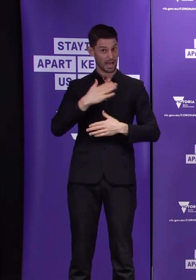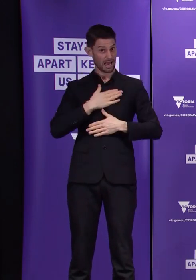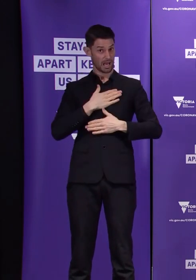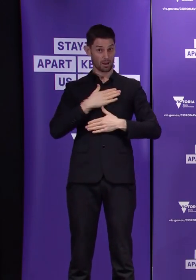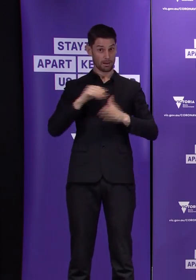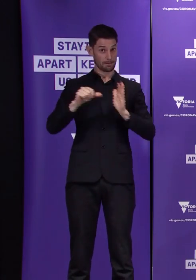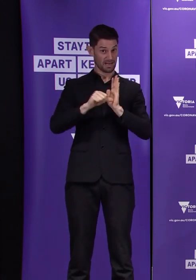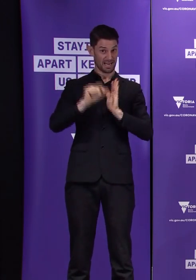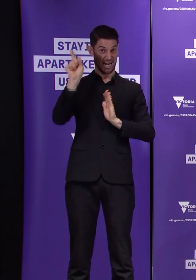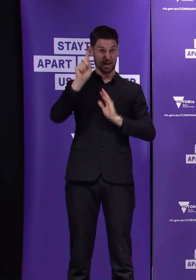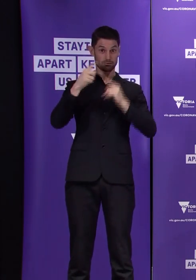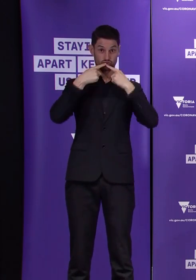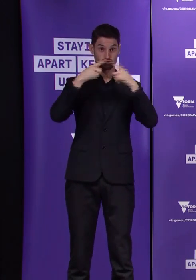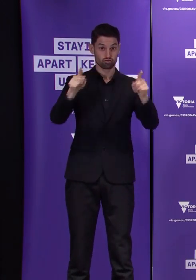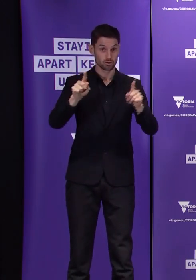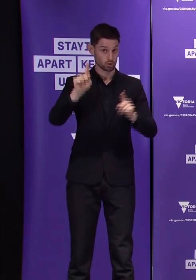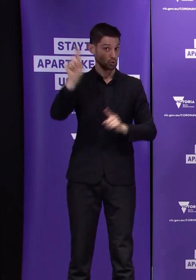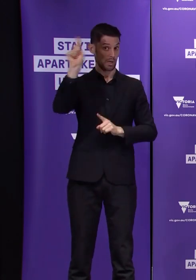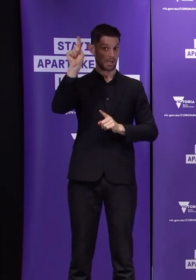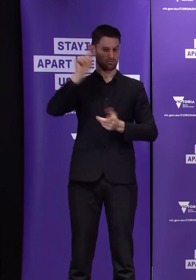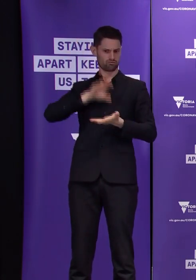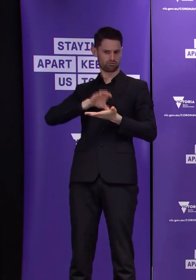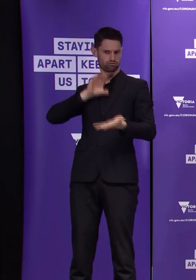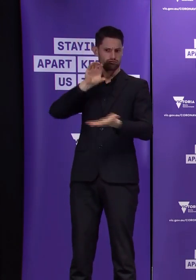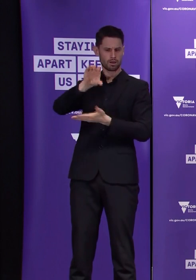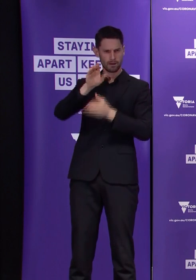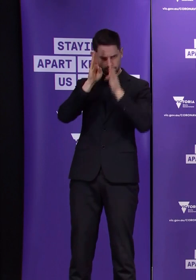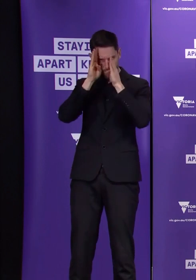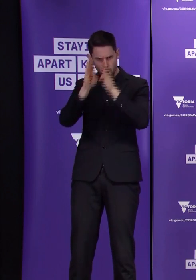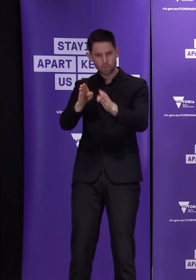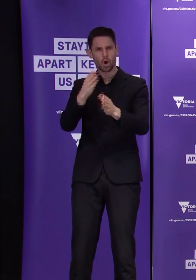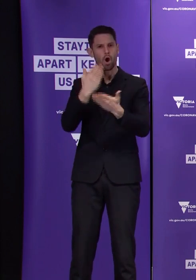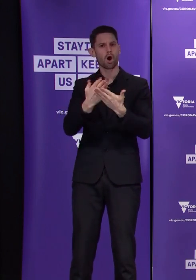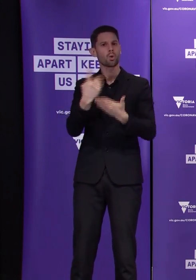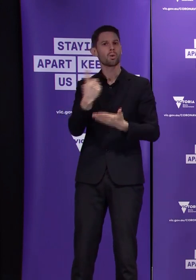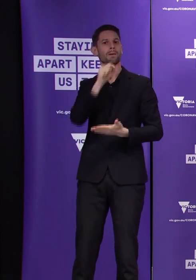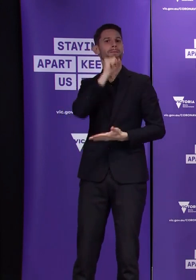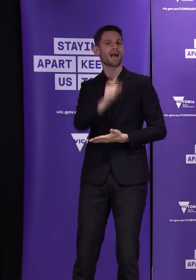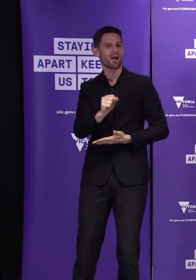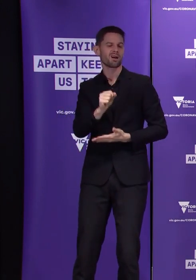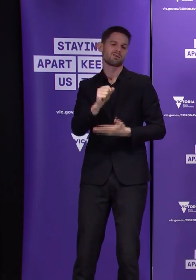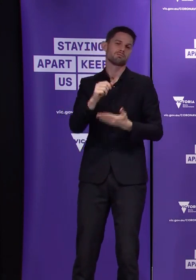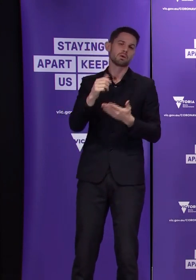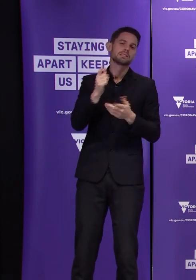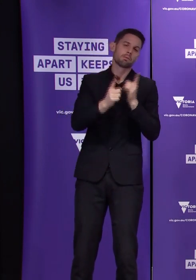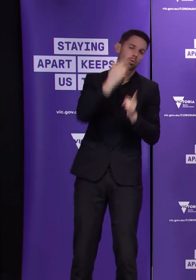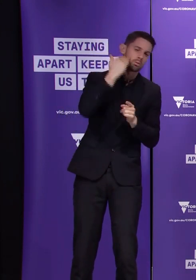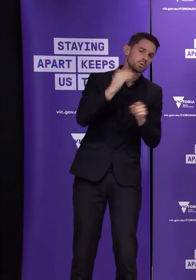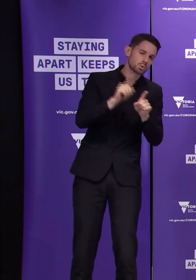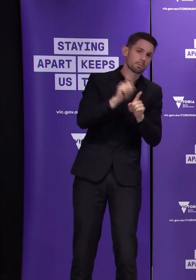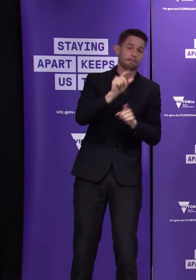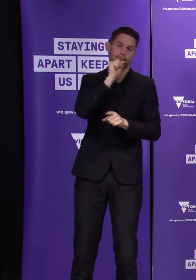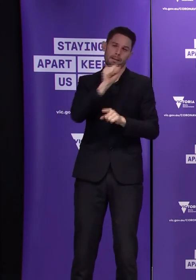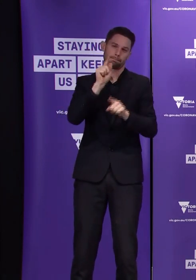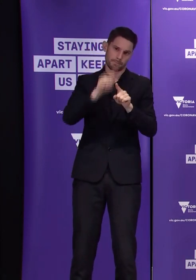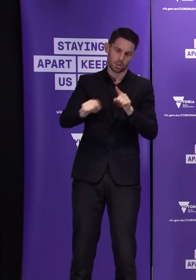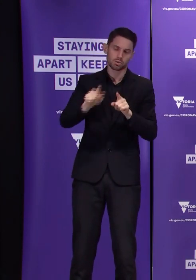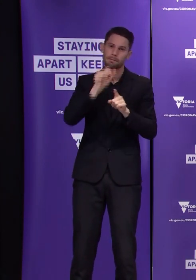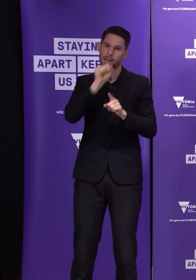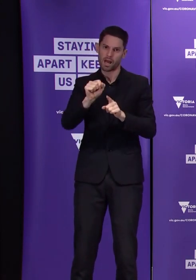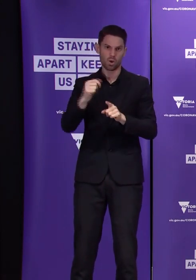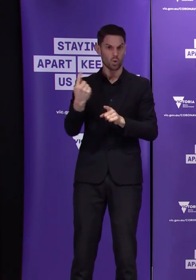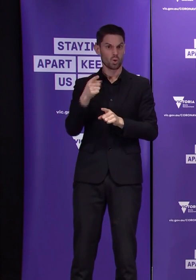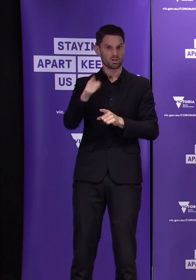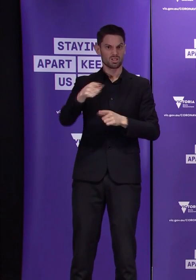allocating through this package, this perpetrator focus package today, and also the funding that was formed part